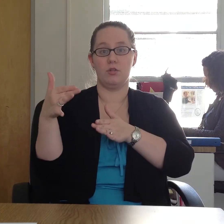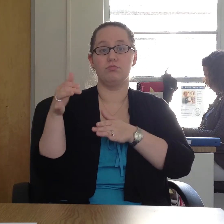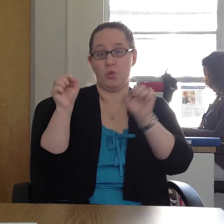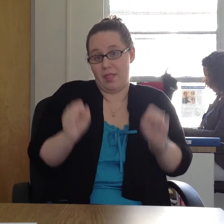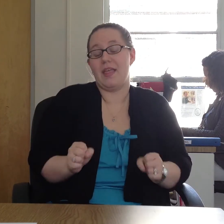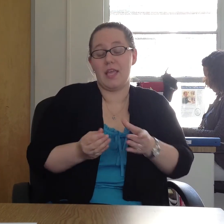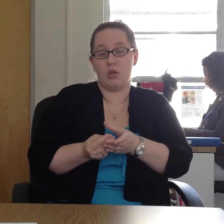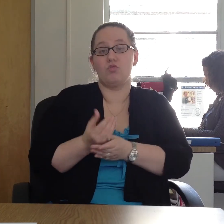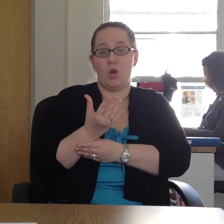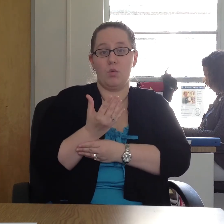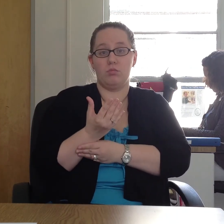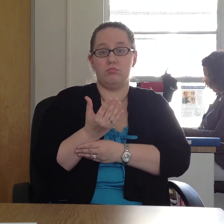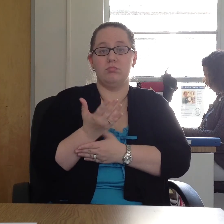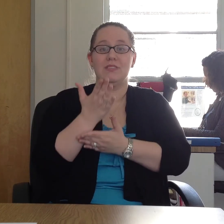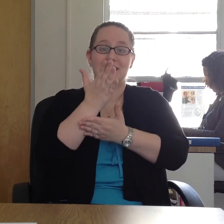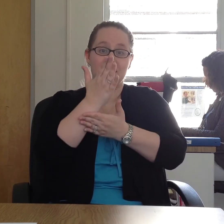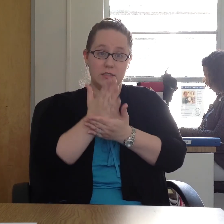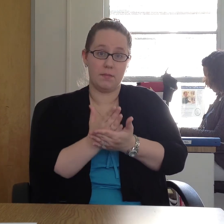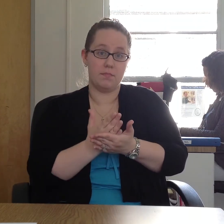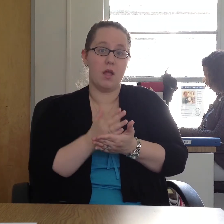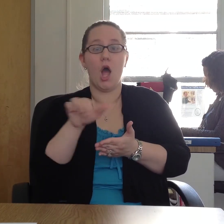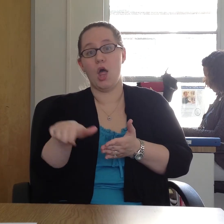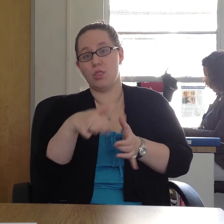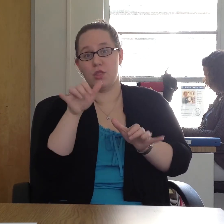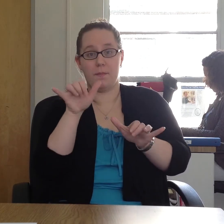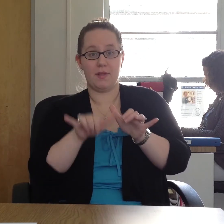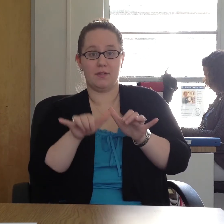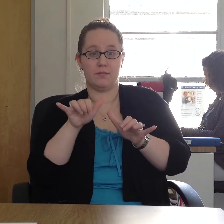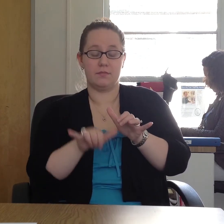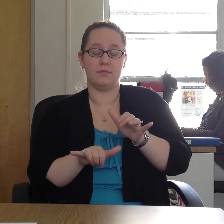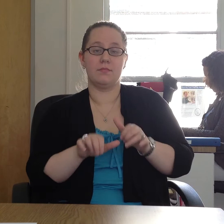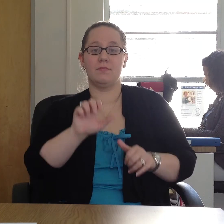Others called anaerobes, Aneropes,